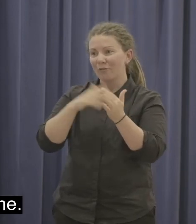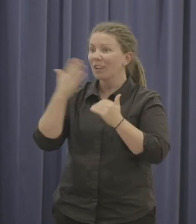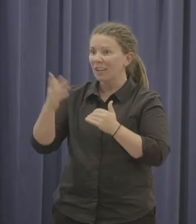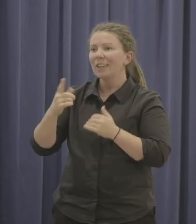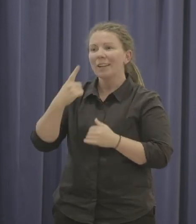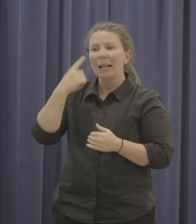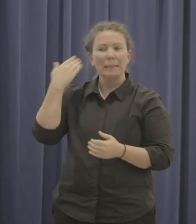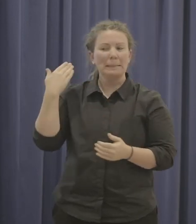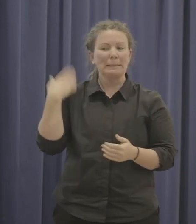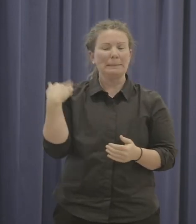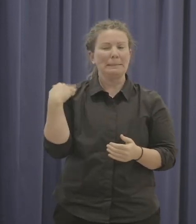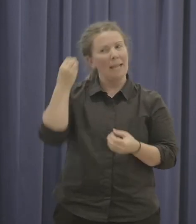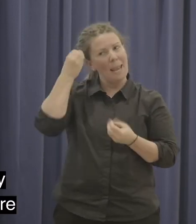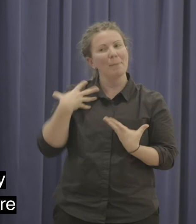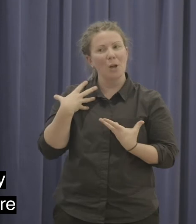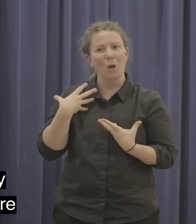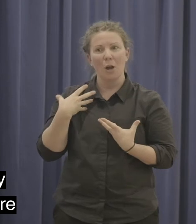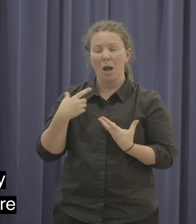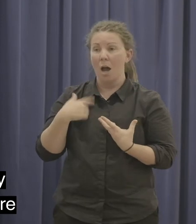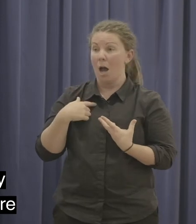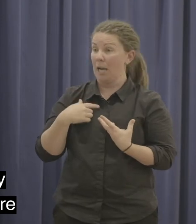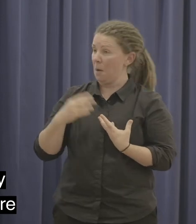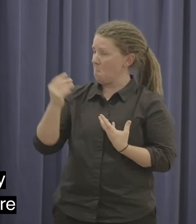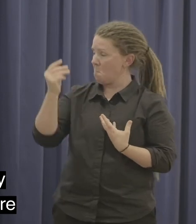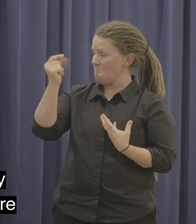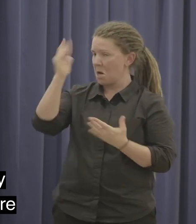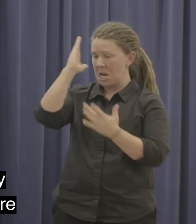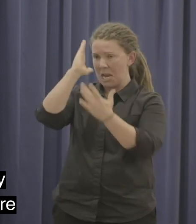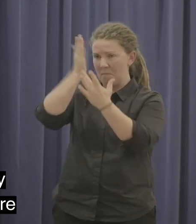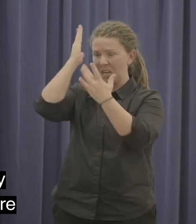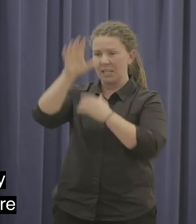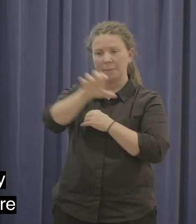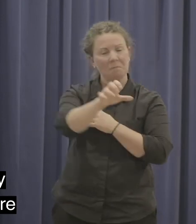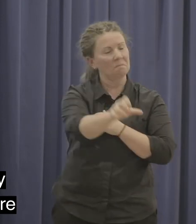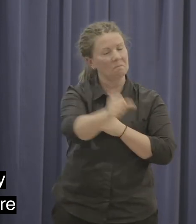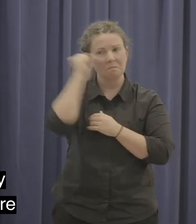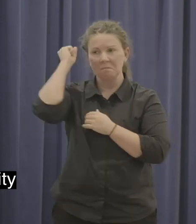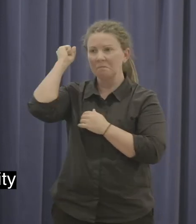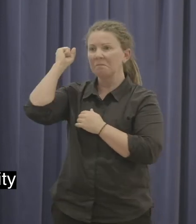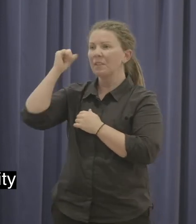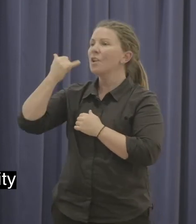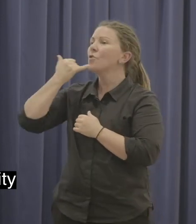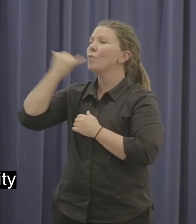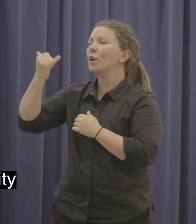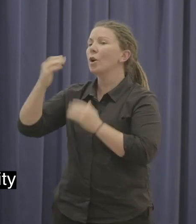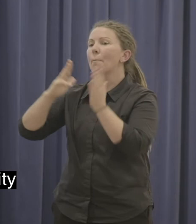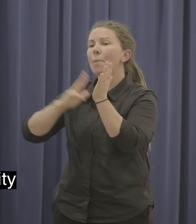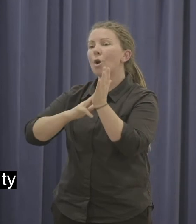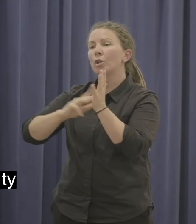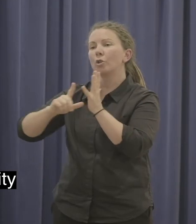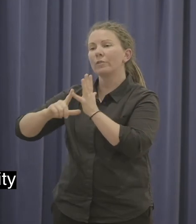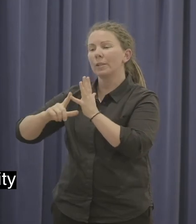me. I immediately removed my daughters from that daycare and rang